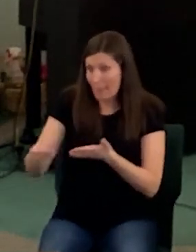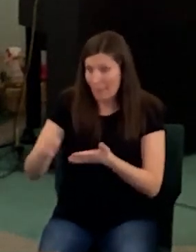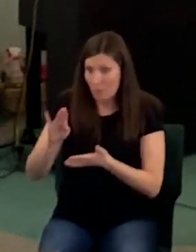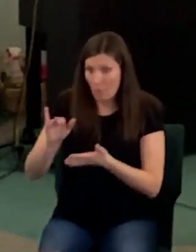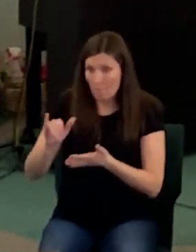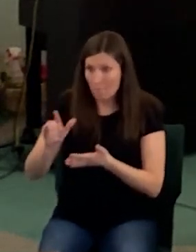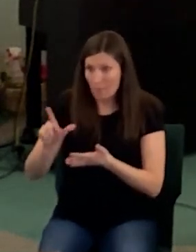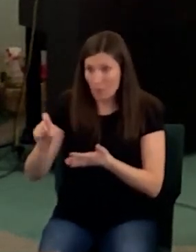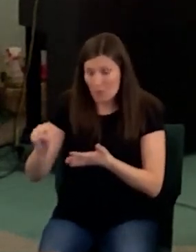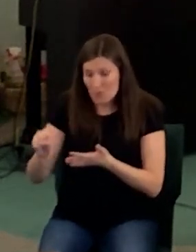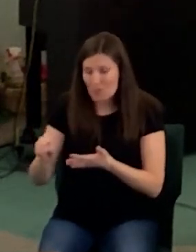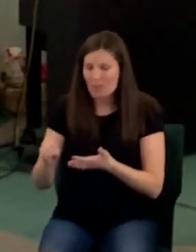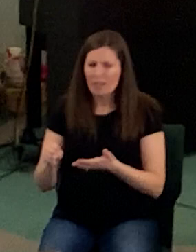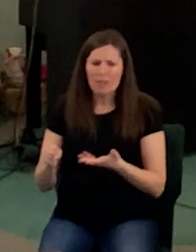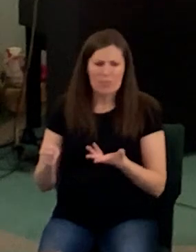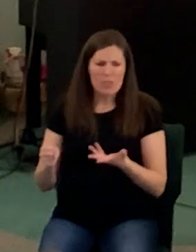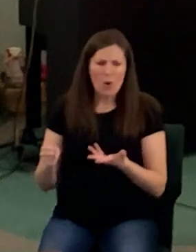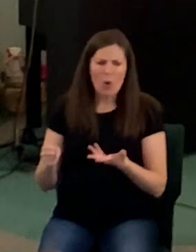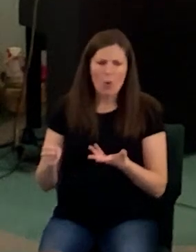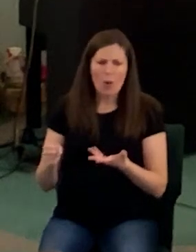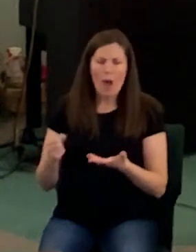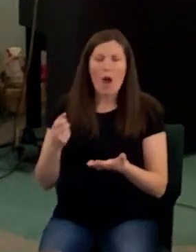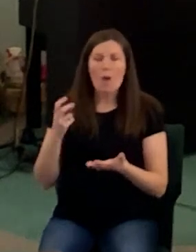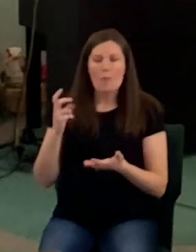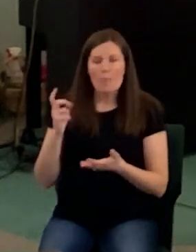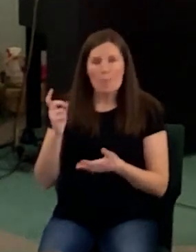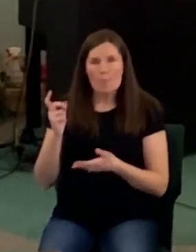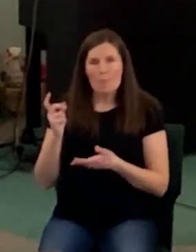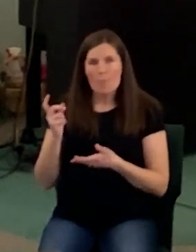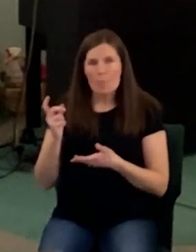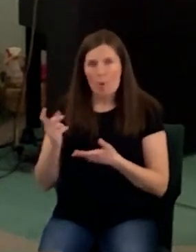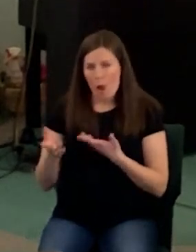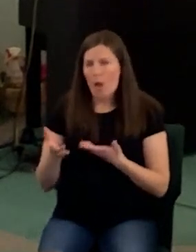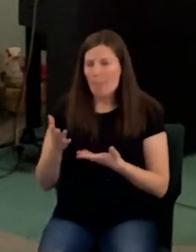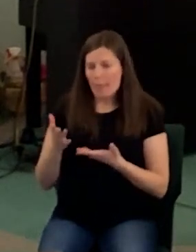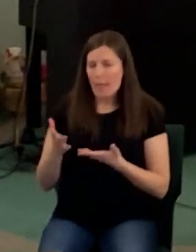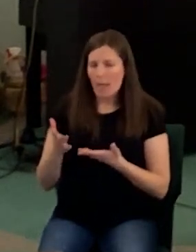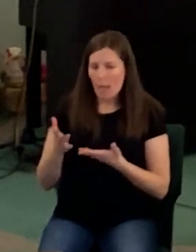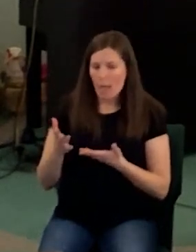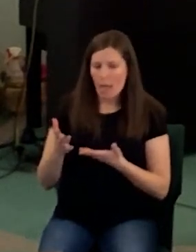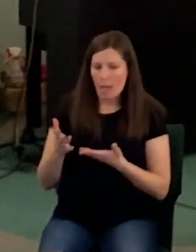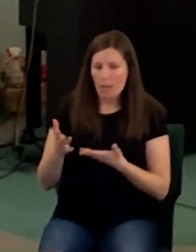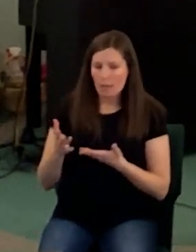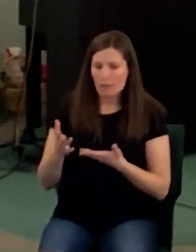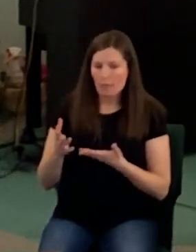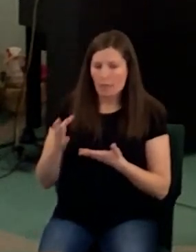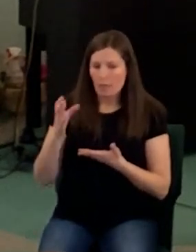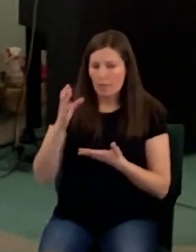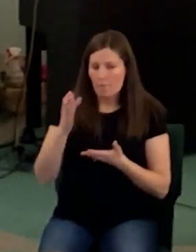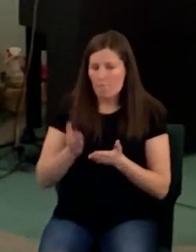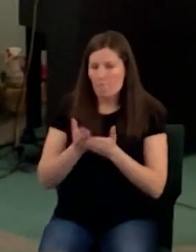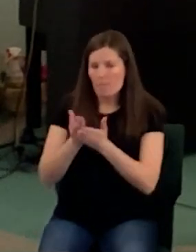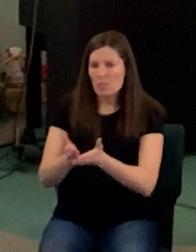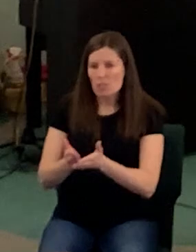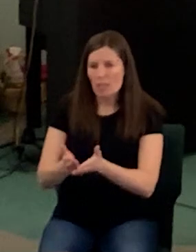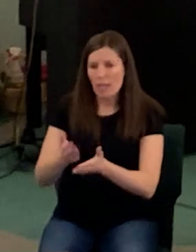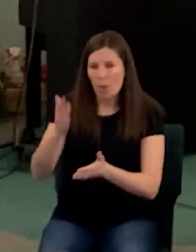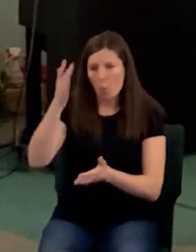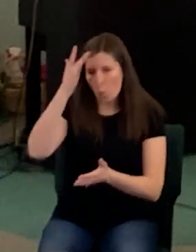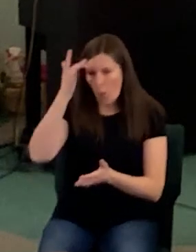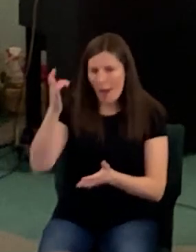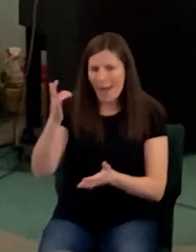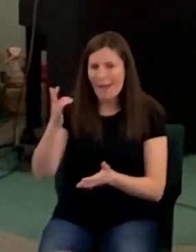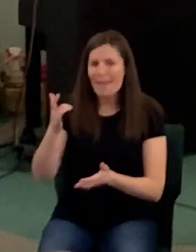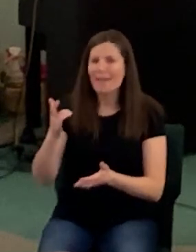So I think they're just looking for some food to eat. They're looking for some money to provide for themselves while they're waiting